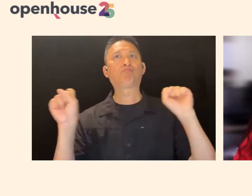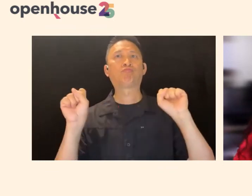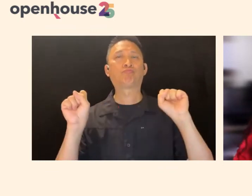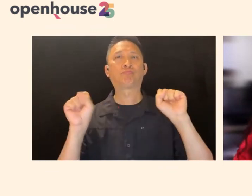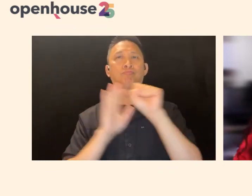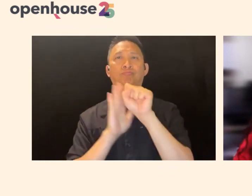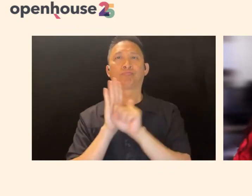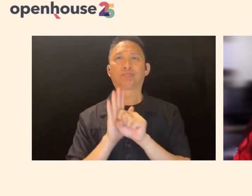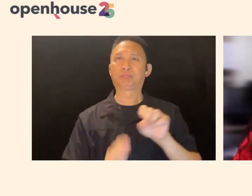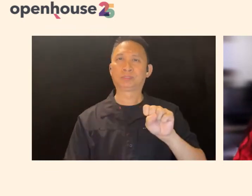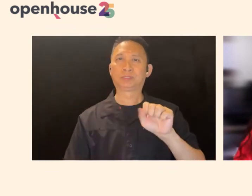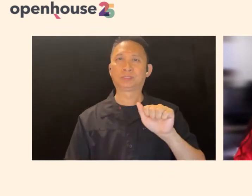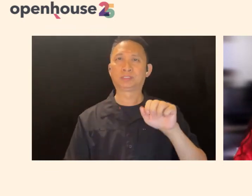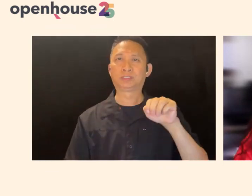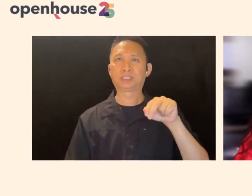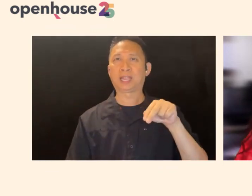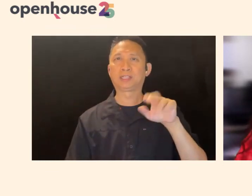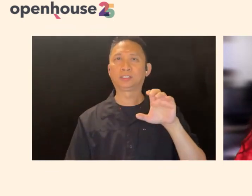it literally